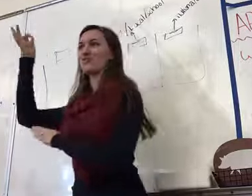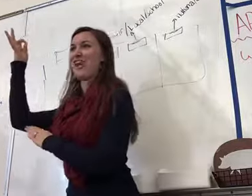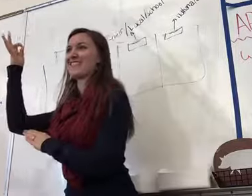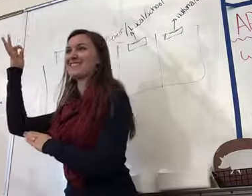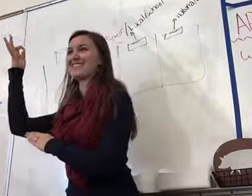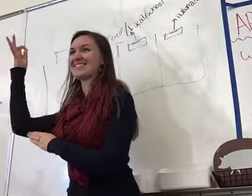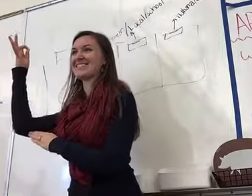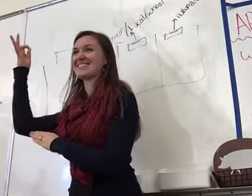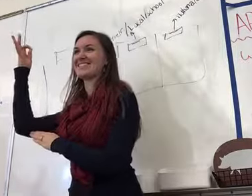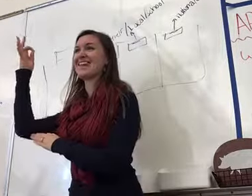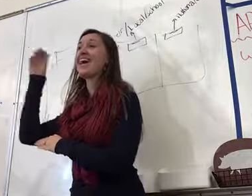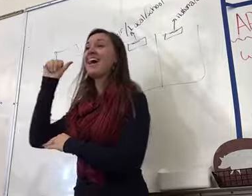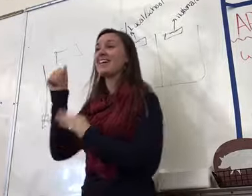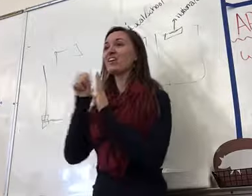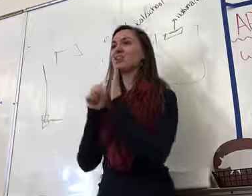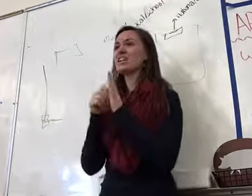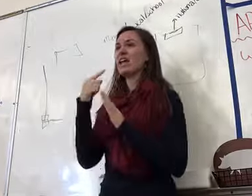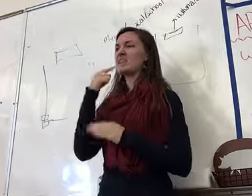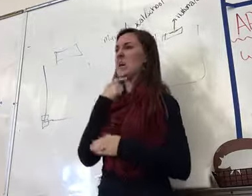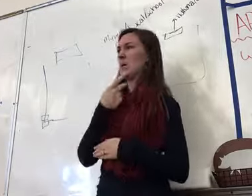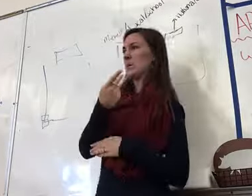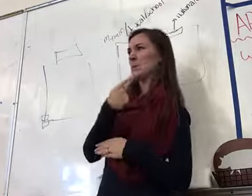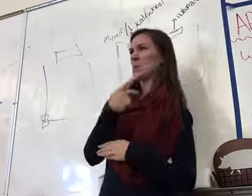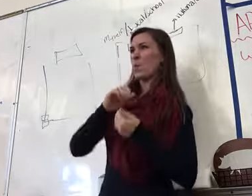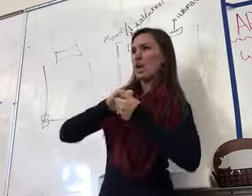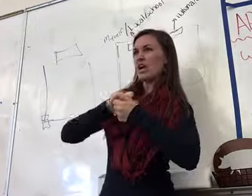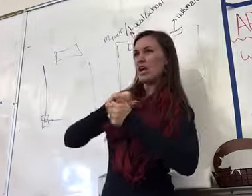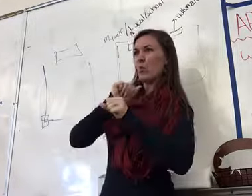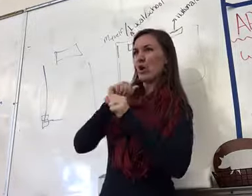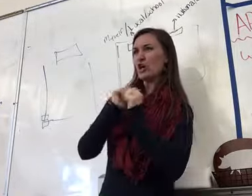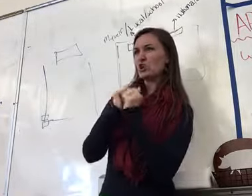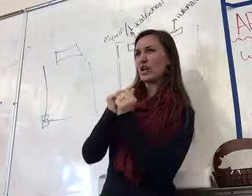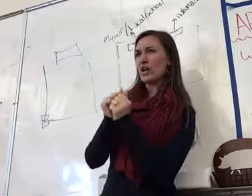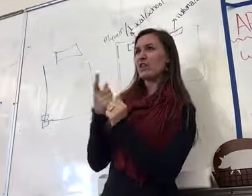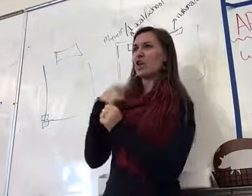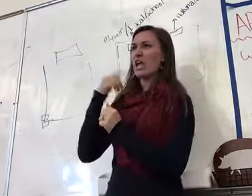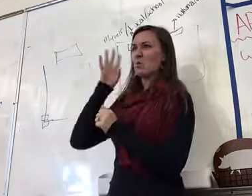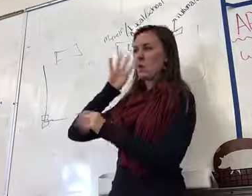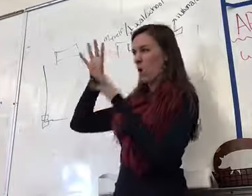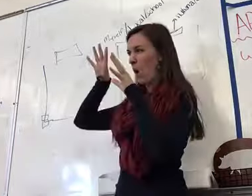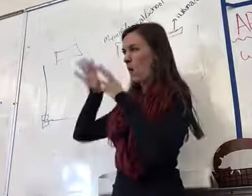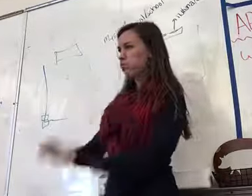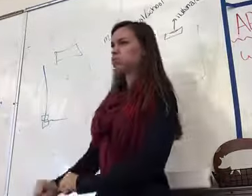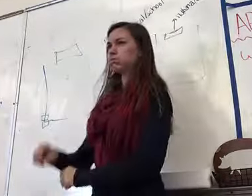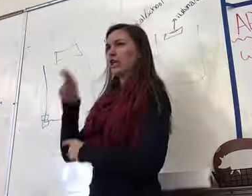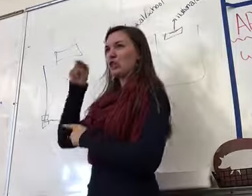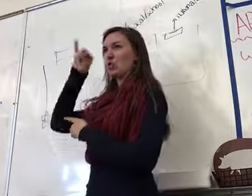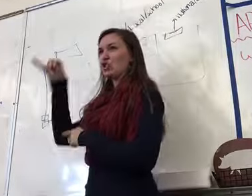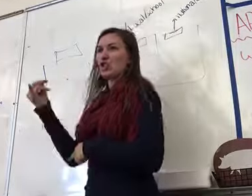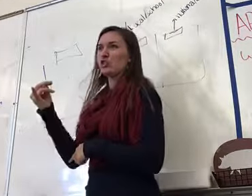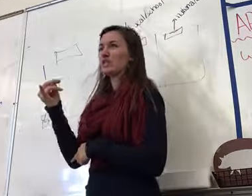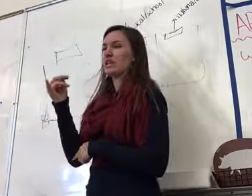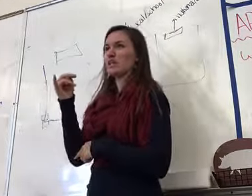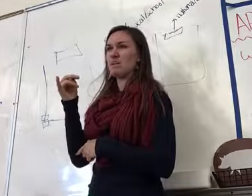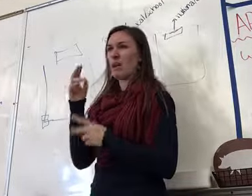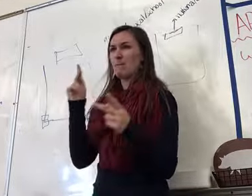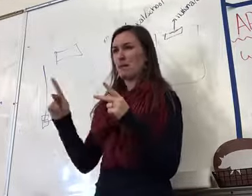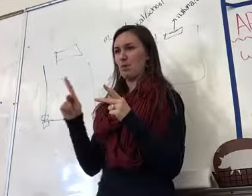and Pennsylvania are going to work together and we are going to down New Jersey. It was a whole big mess because everybody was against each